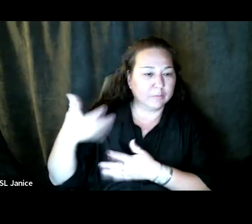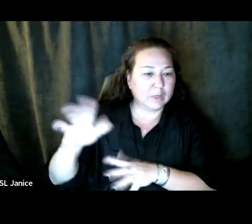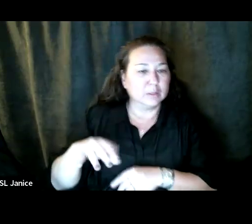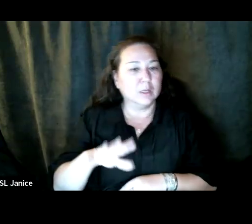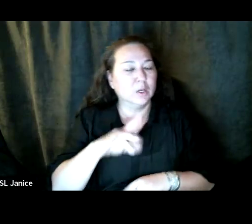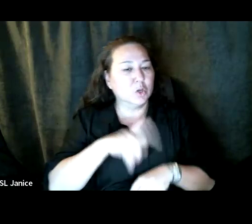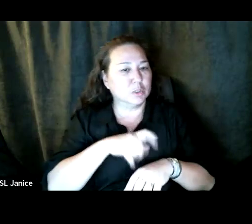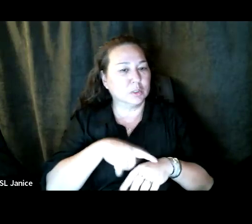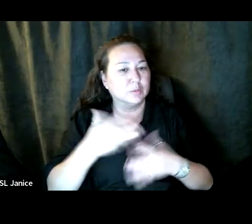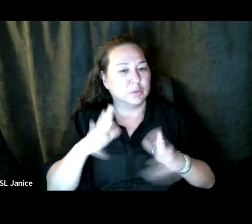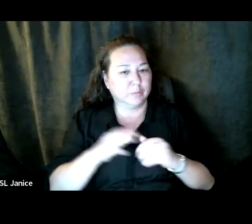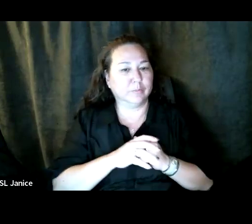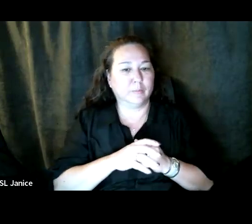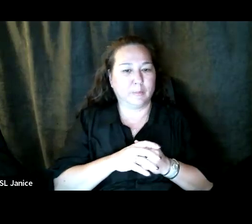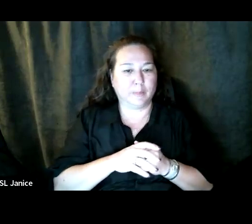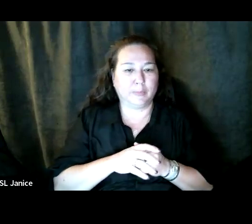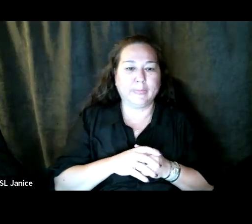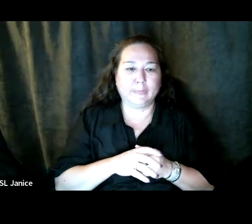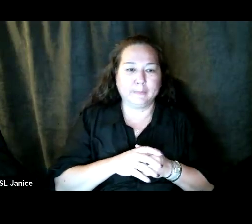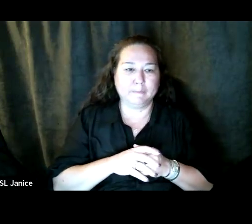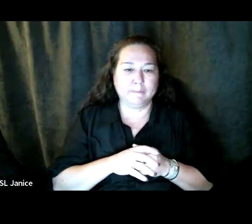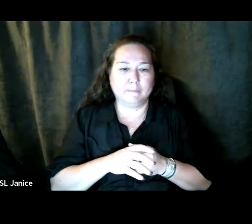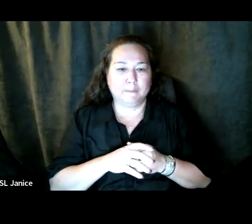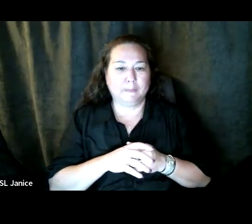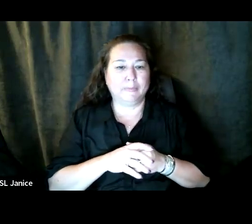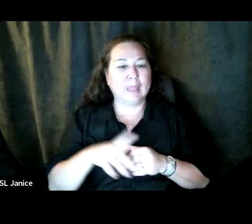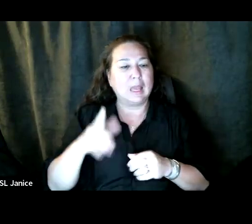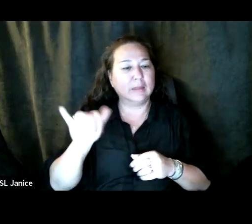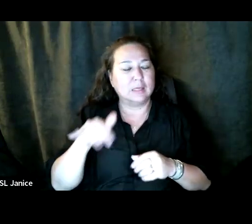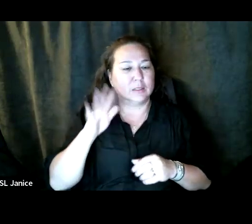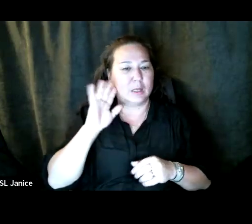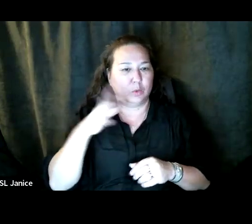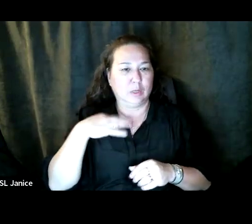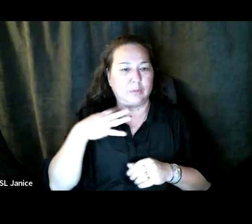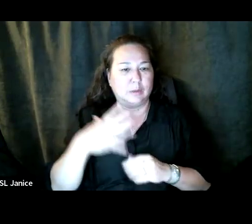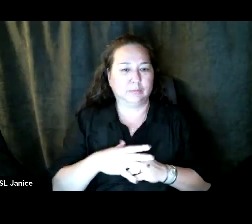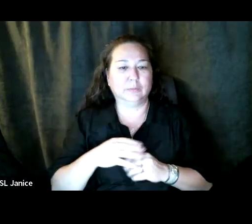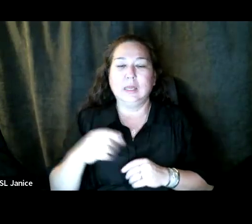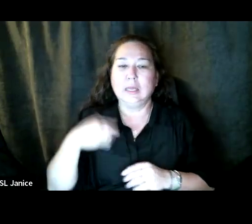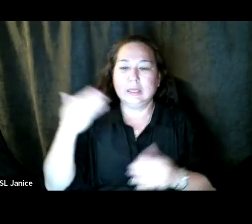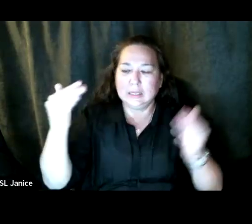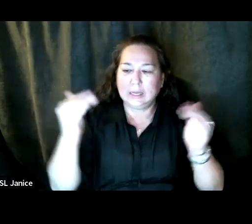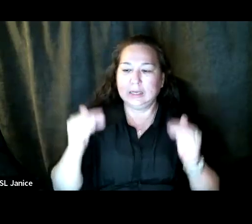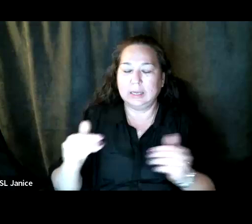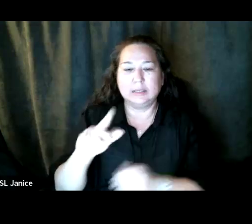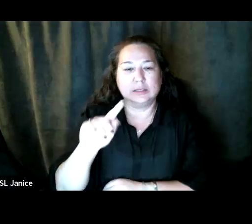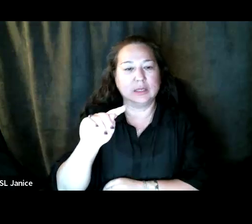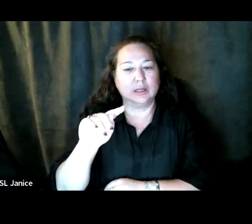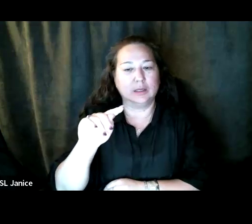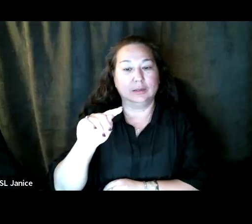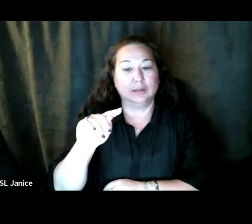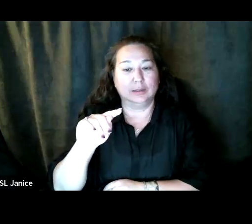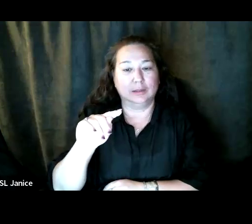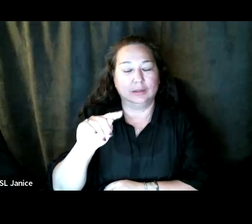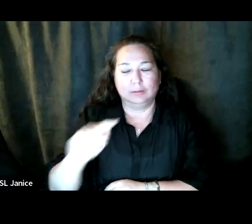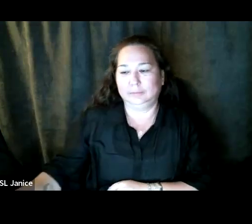is up. majority of applicants. Your are- time is up. Yes, I hear you. Thank Will be you. denied a seat. I will finish this at the. Next speaker is Tony Holiday.